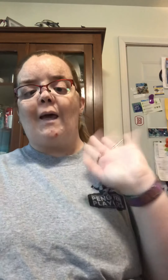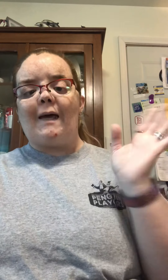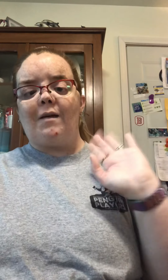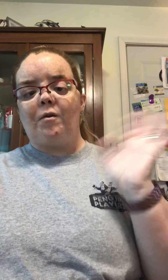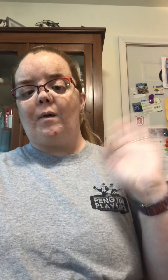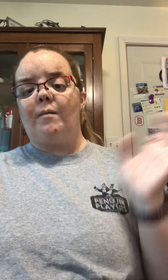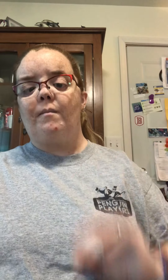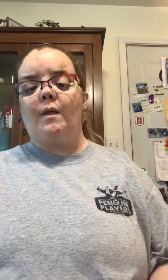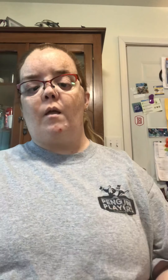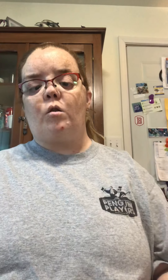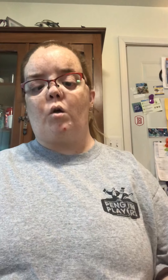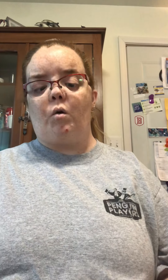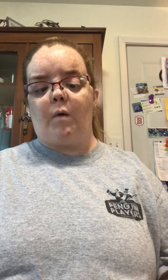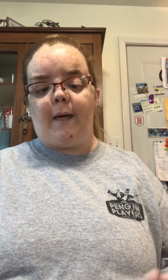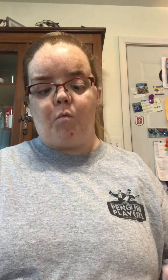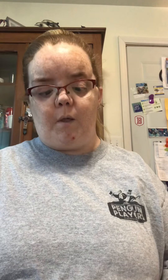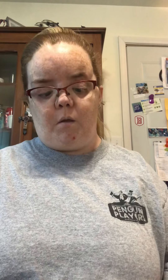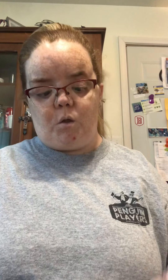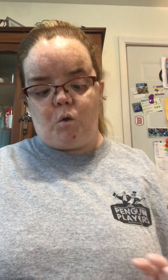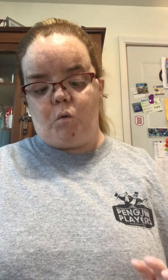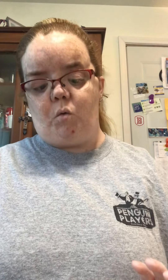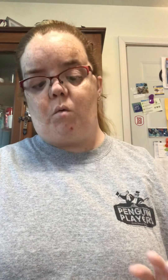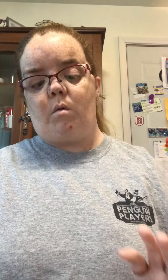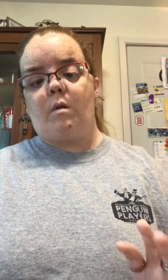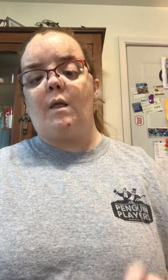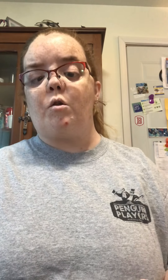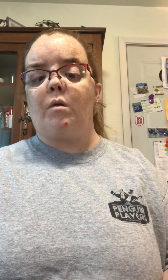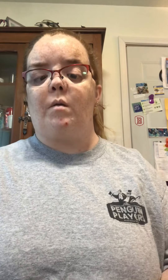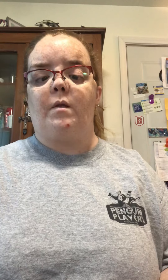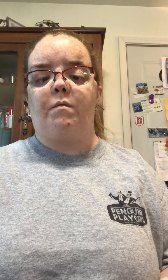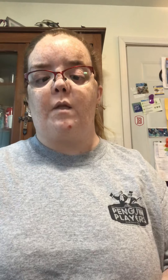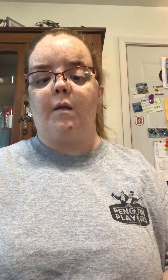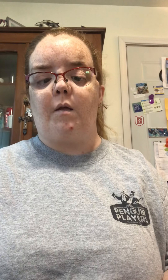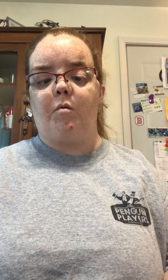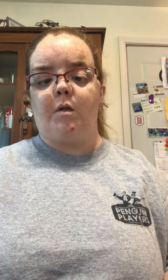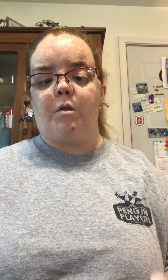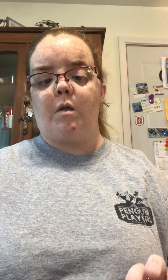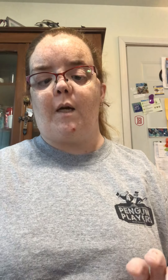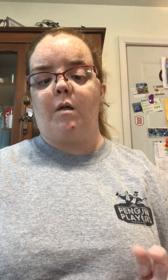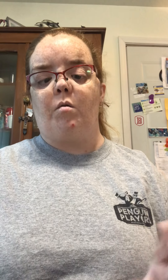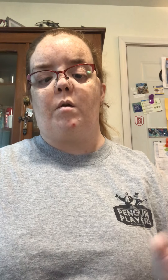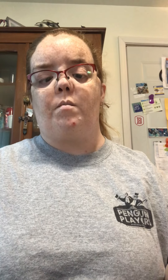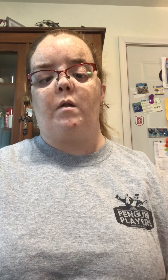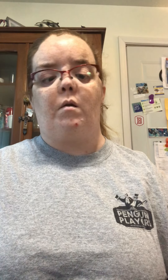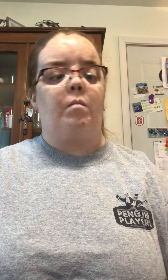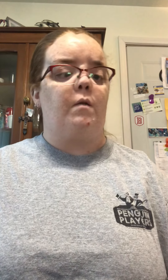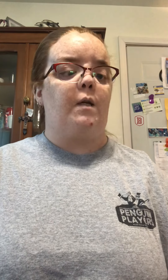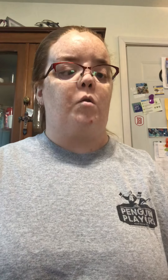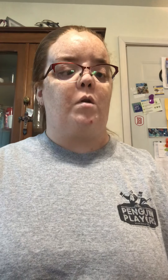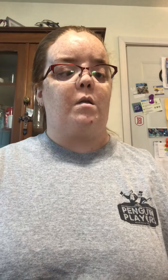Hi everyone. So I wanted to teach a little bit of sign language. I know there's been a little bit of interest in